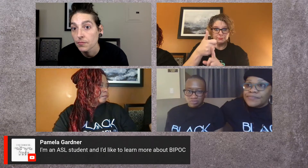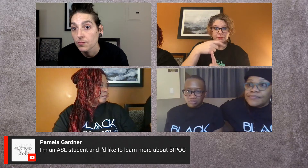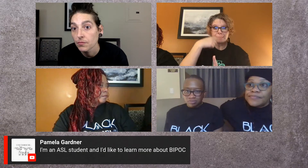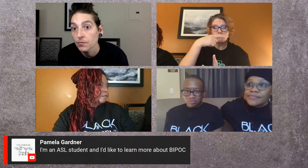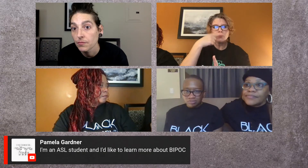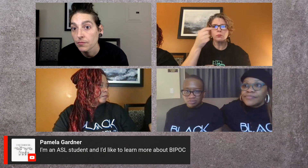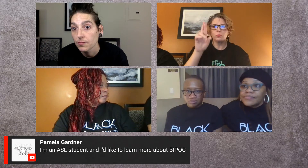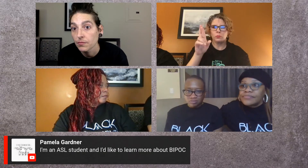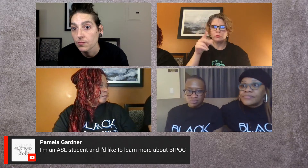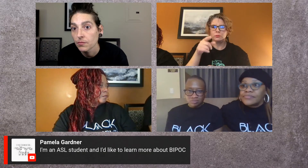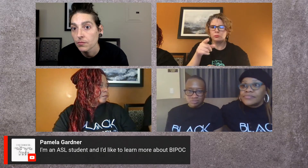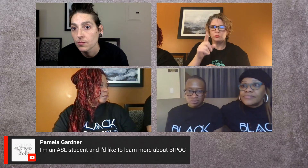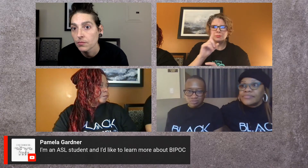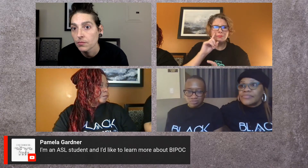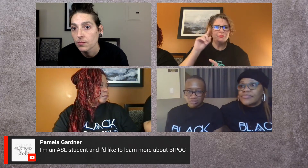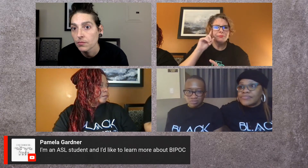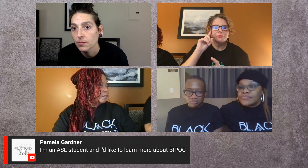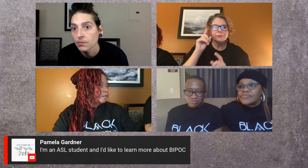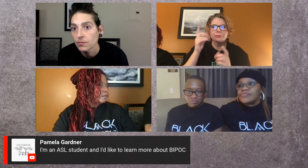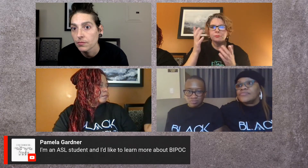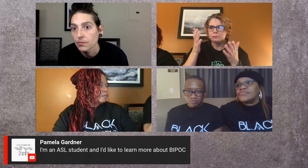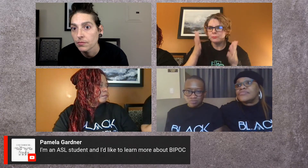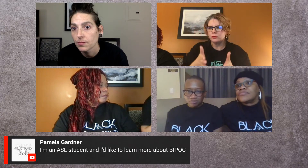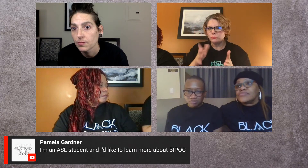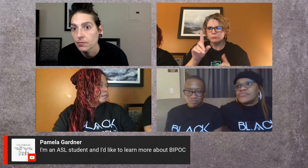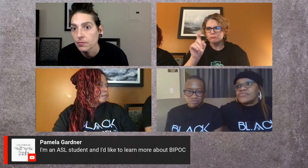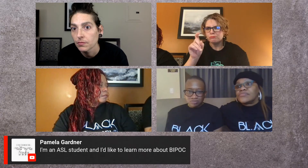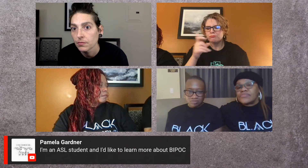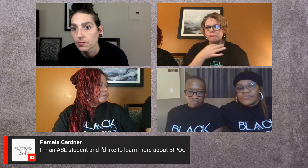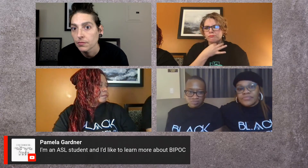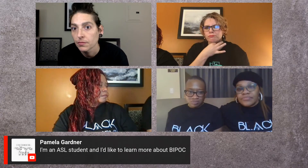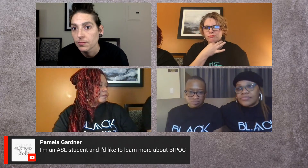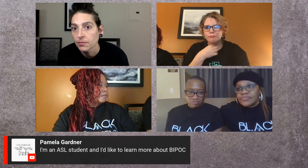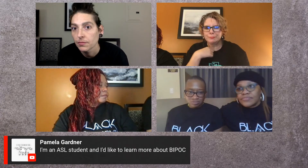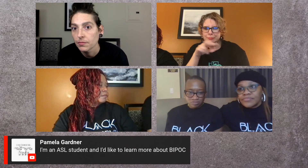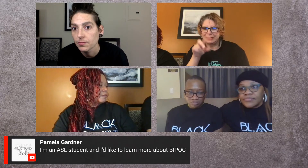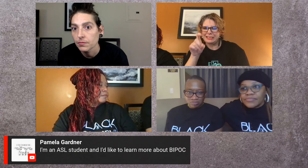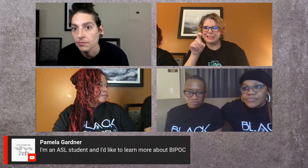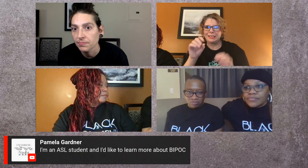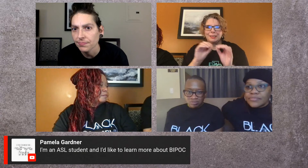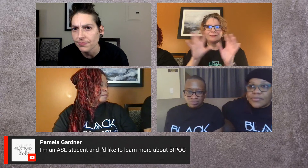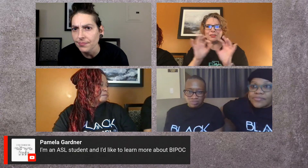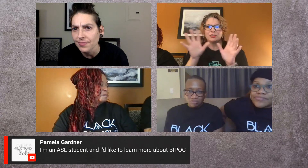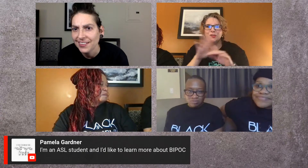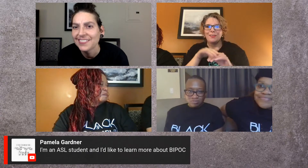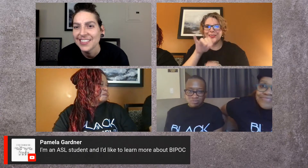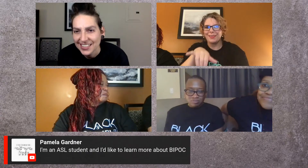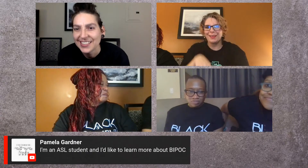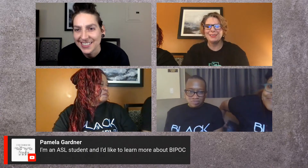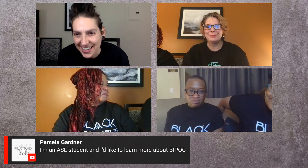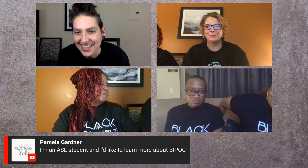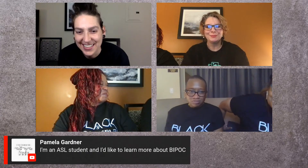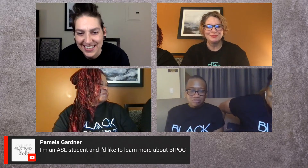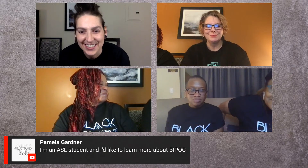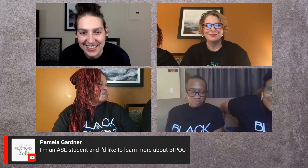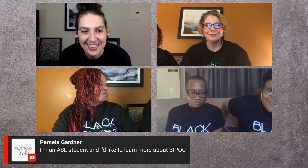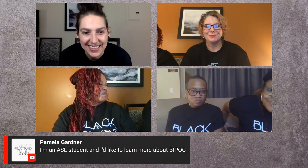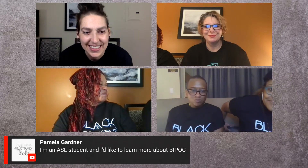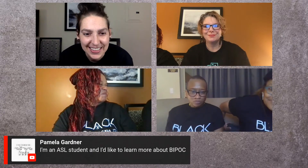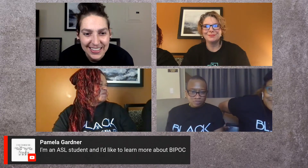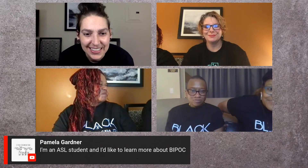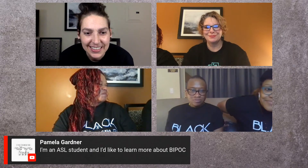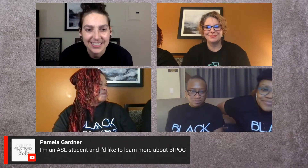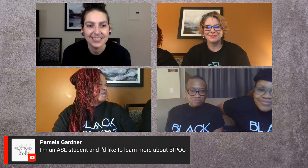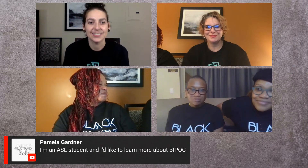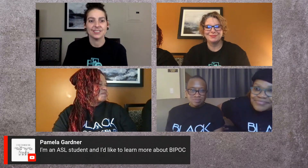You're an ASL student. Are you hearing? Are you deaf? Which one? I need a little more clarification on